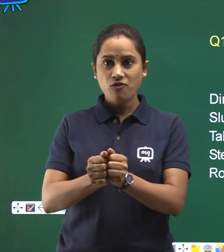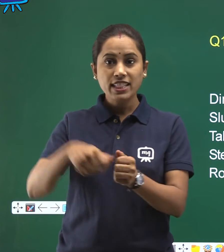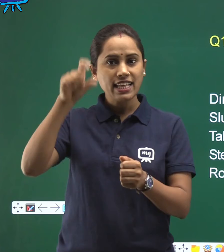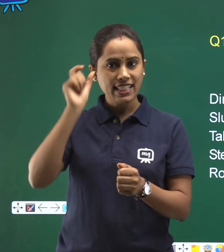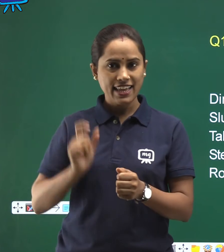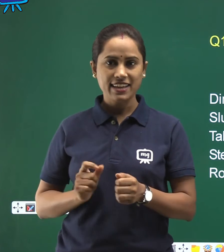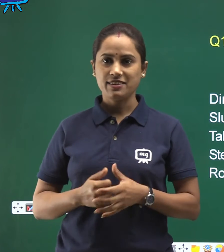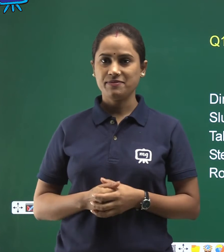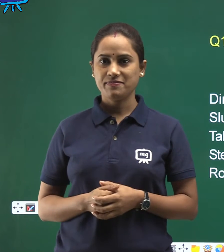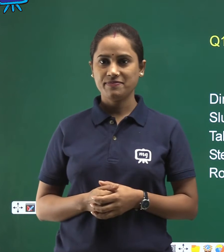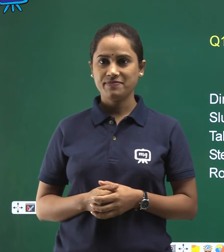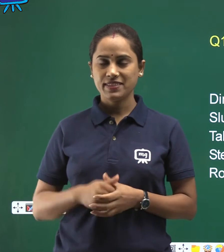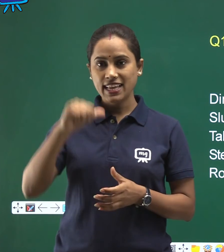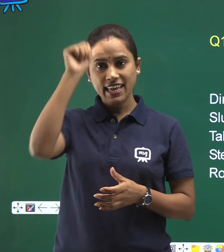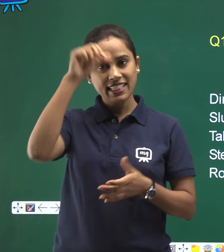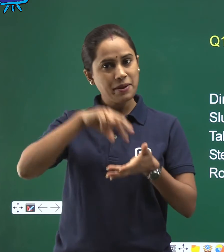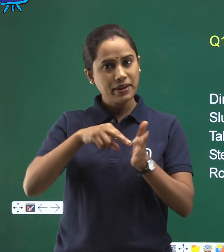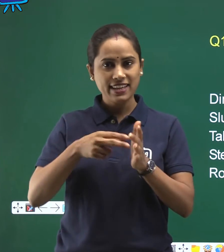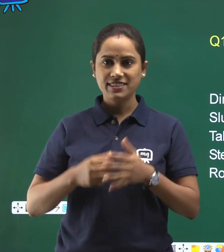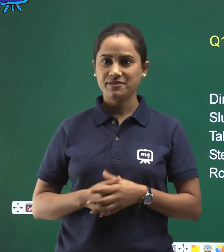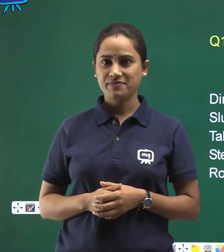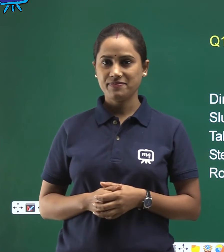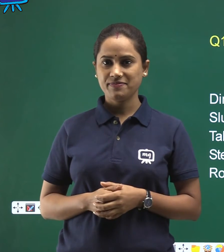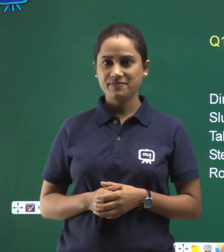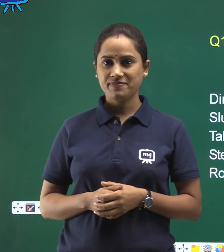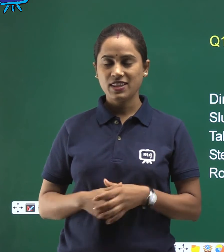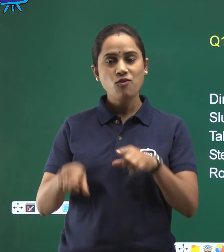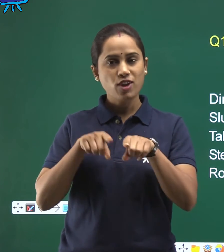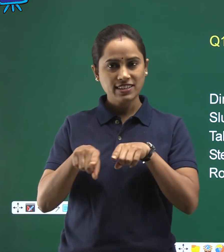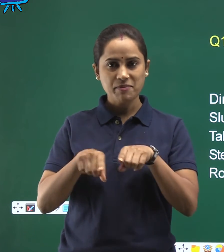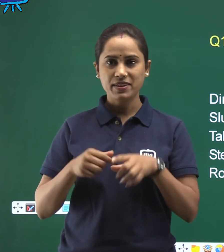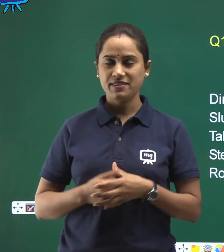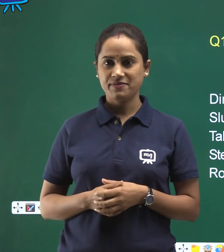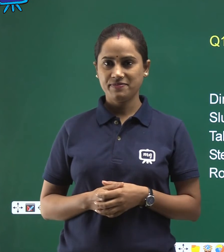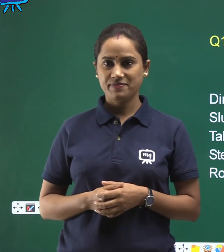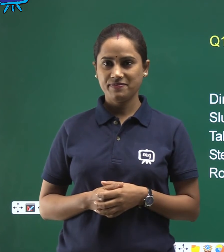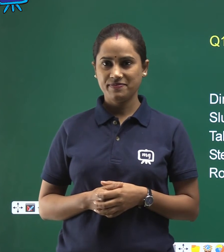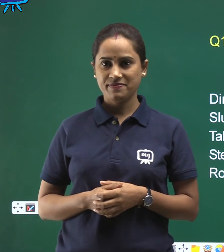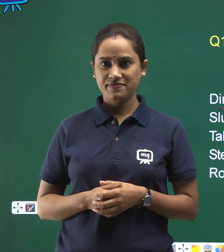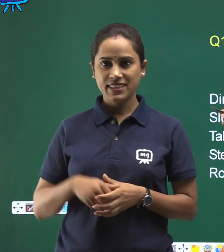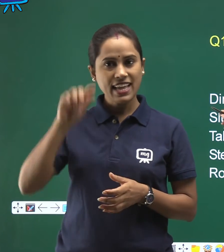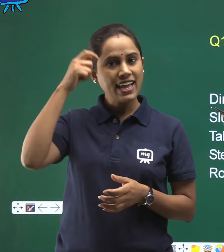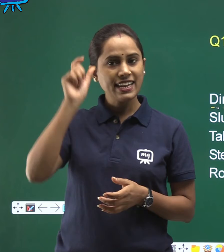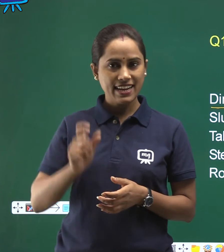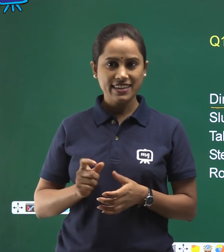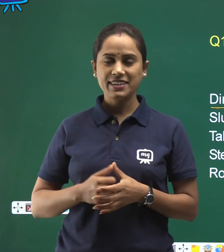their Hindi meanings. For example,